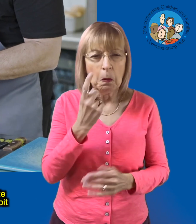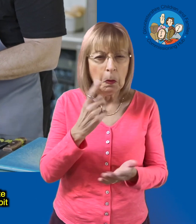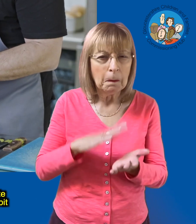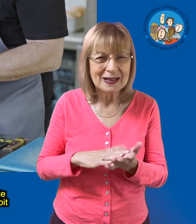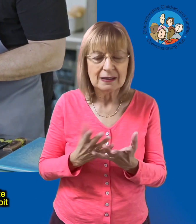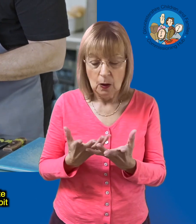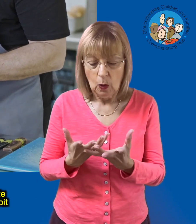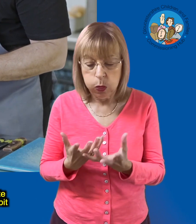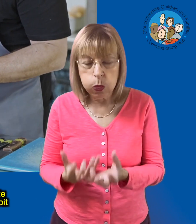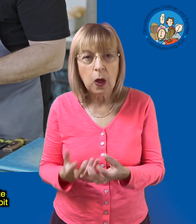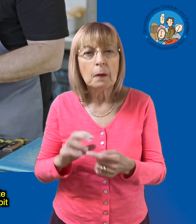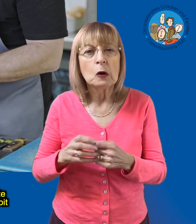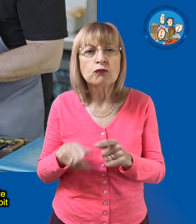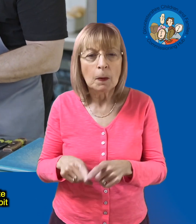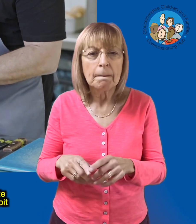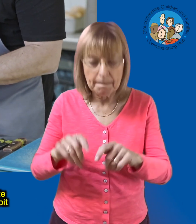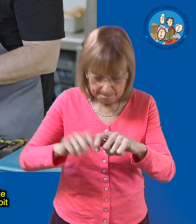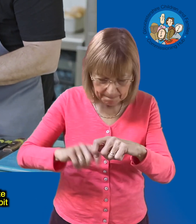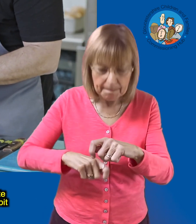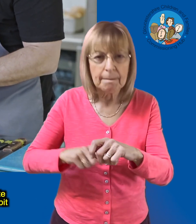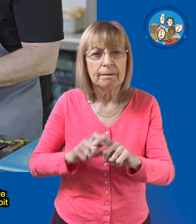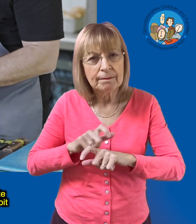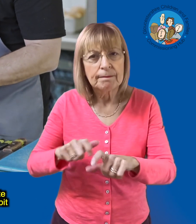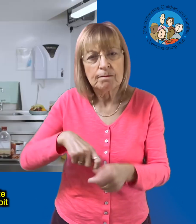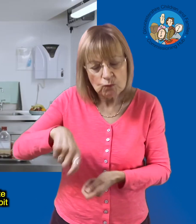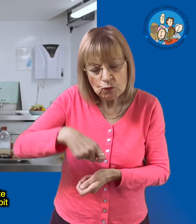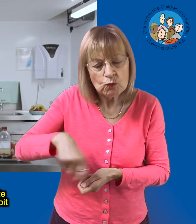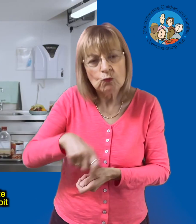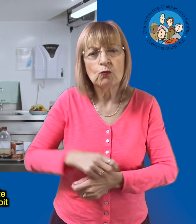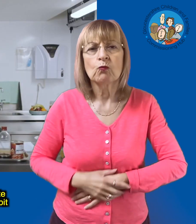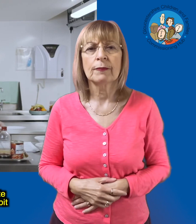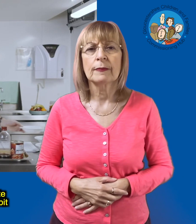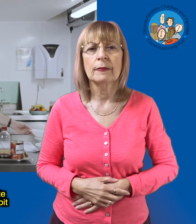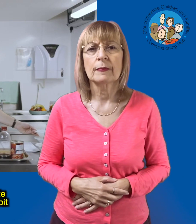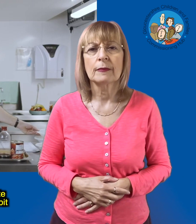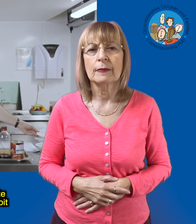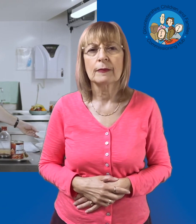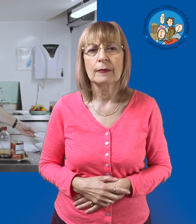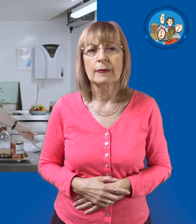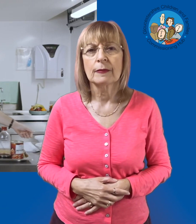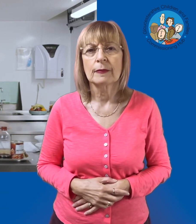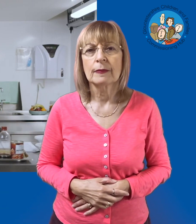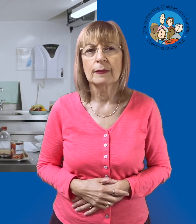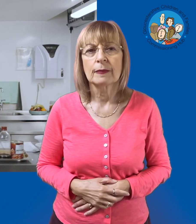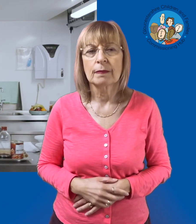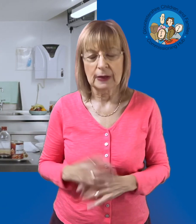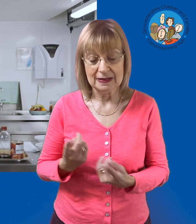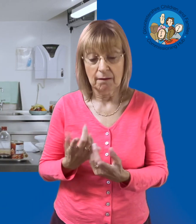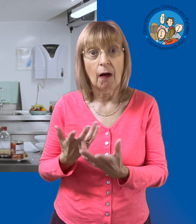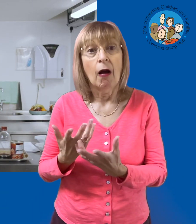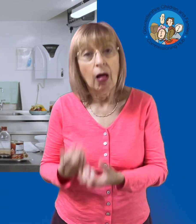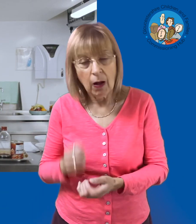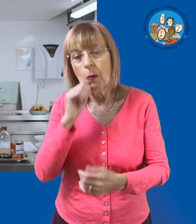And then these are just going to cook down a little minute to get the mushrooms just to wilt down a bit soft. And